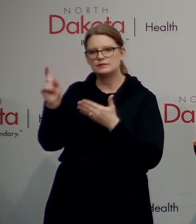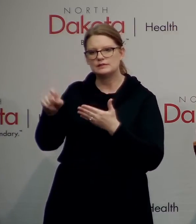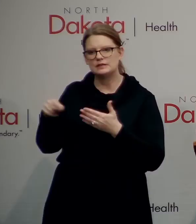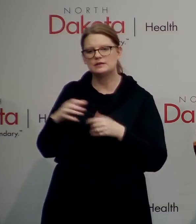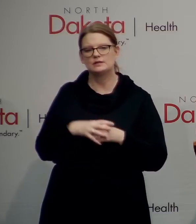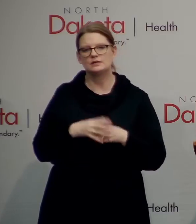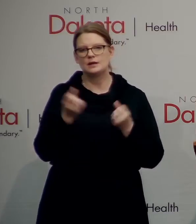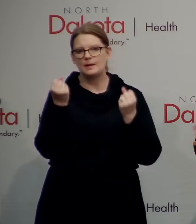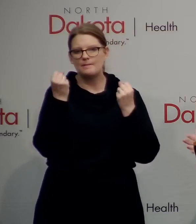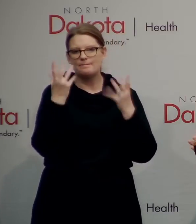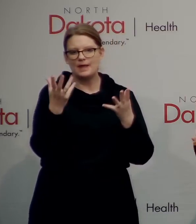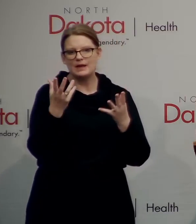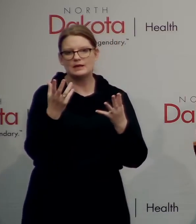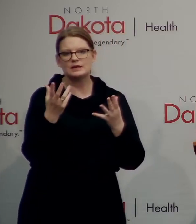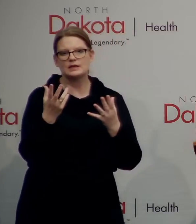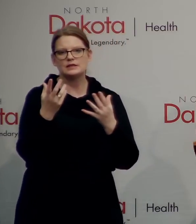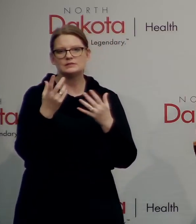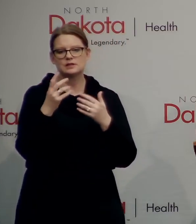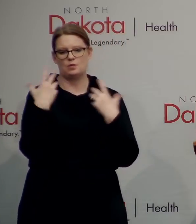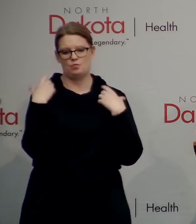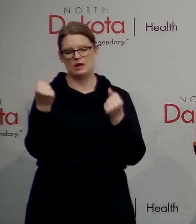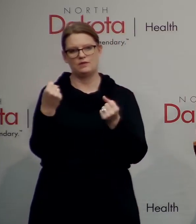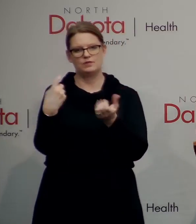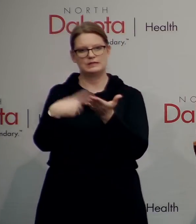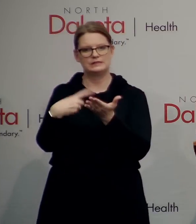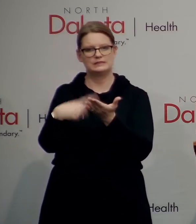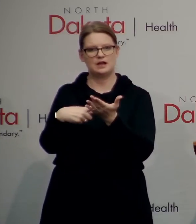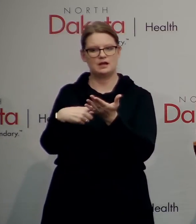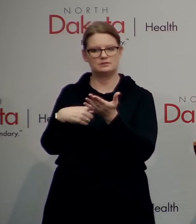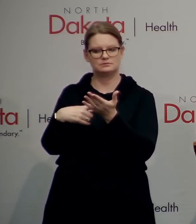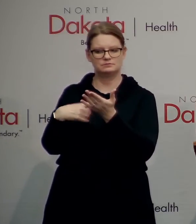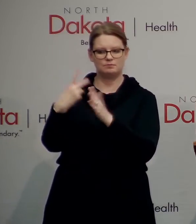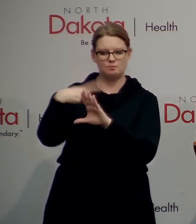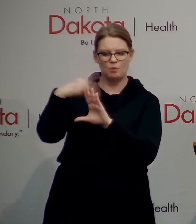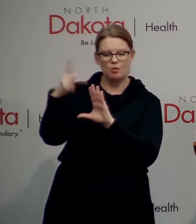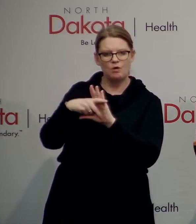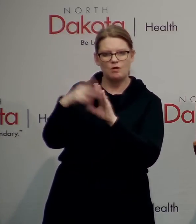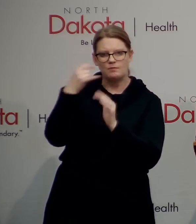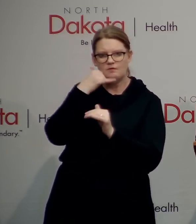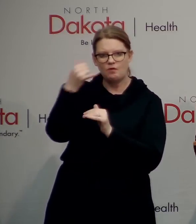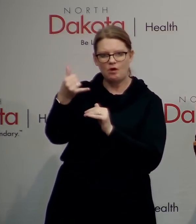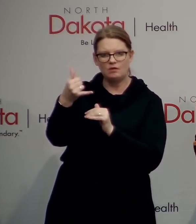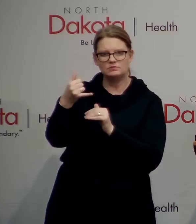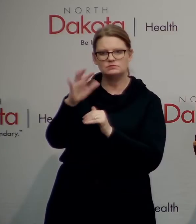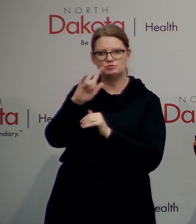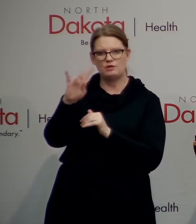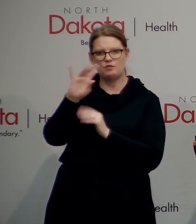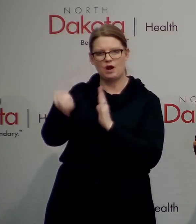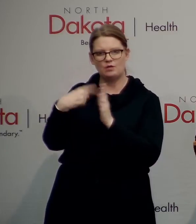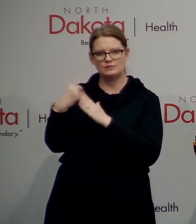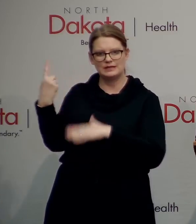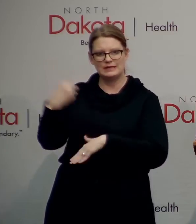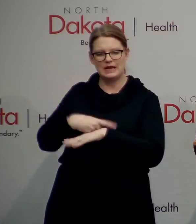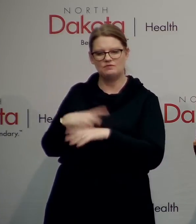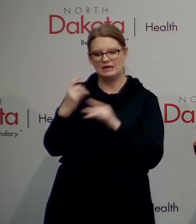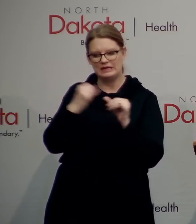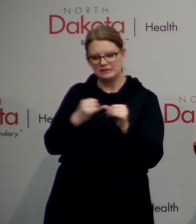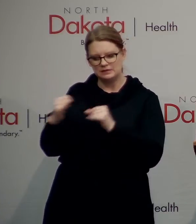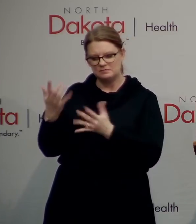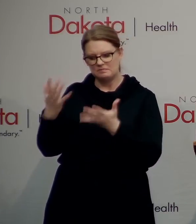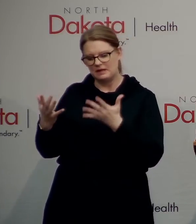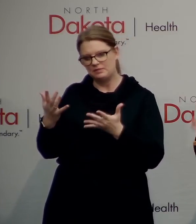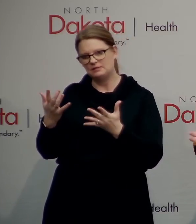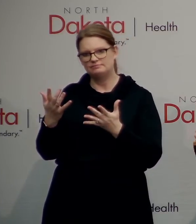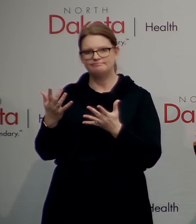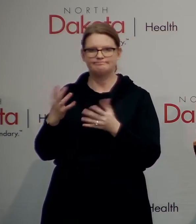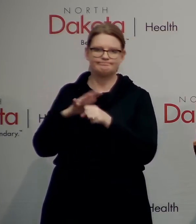many lines, including a recovery talk program, which is a peer support phone line that's available 24 hours a day for individuals who may be dealing